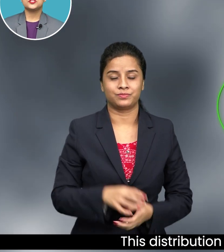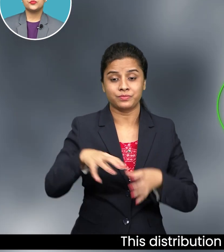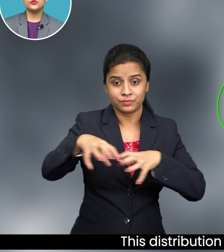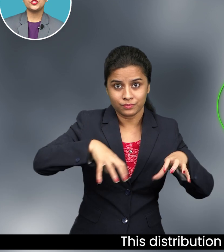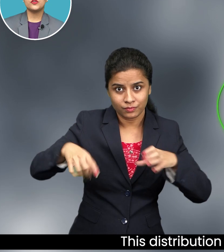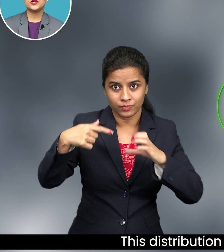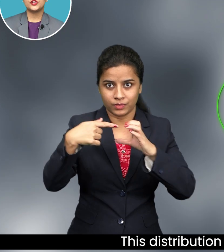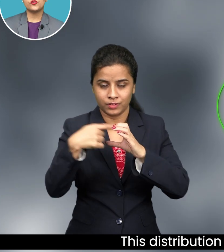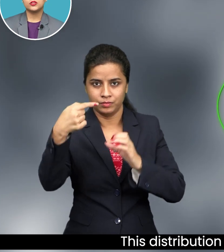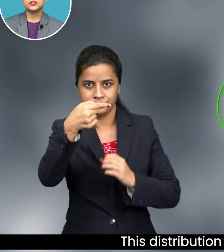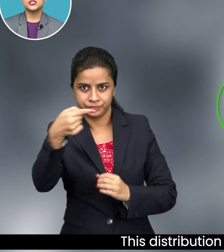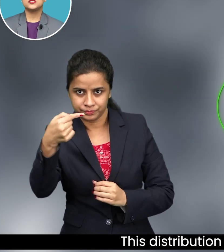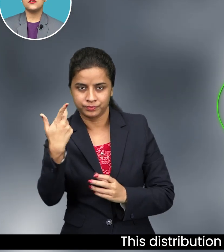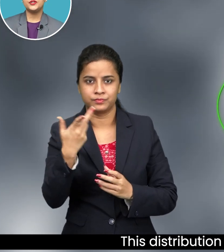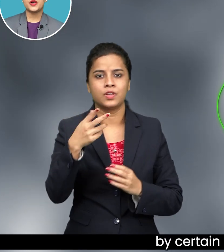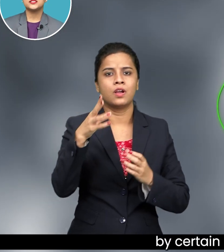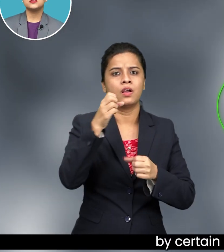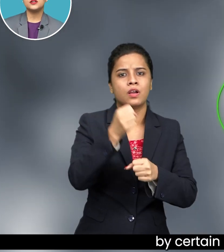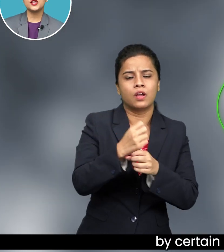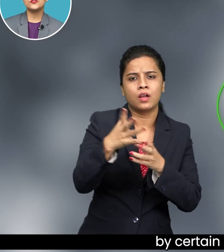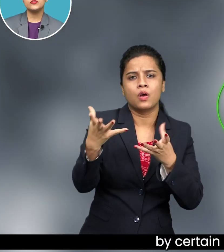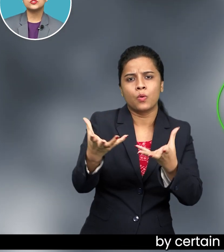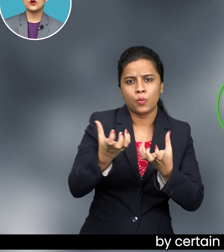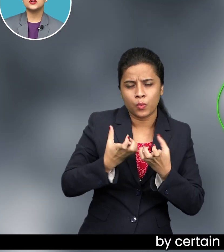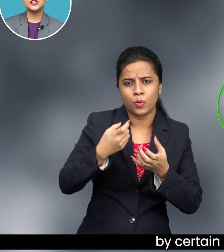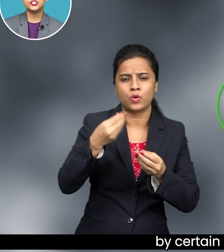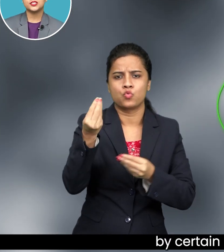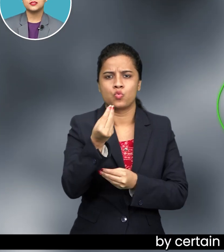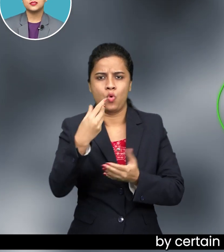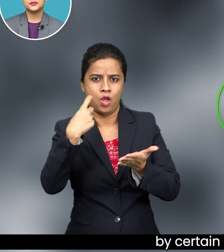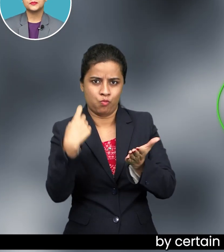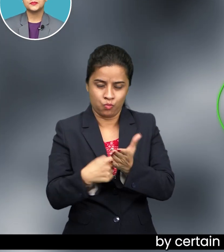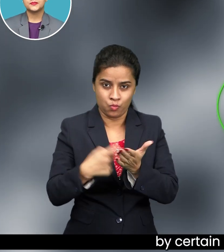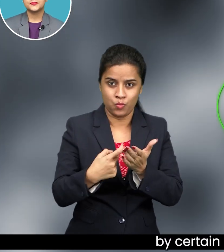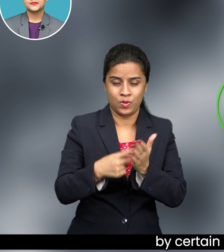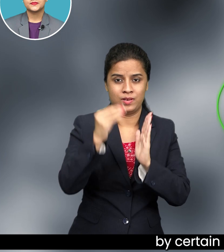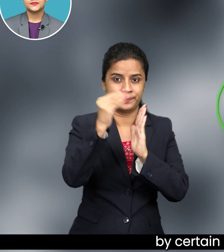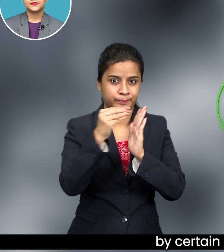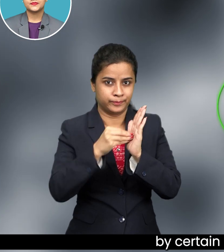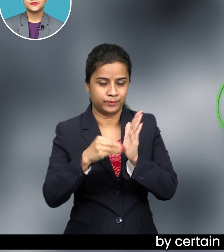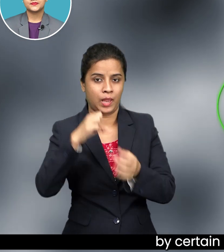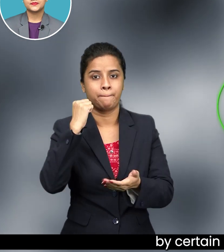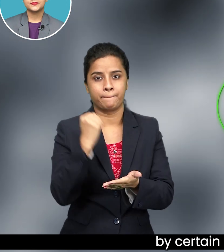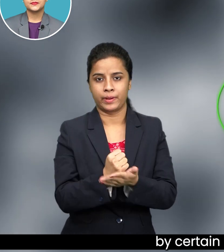This distribution of electrons is governed by certain rules or conditions.